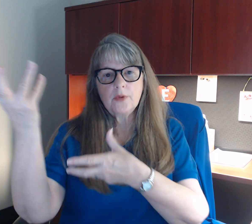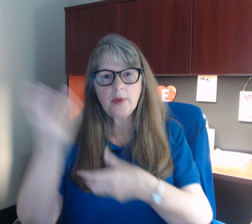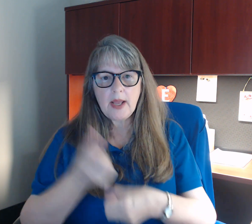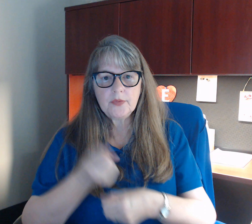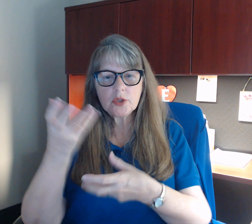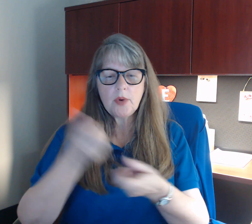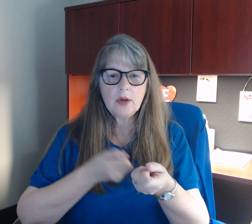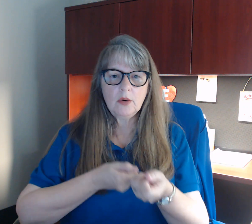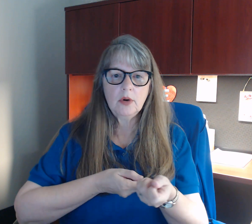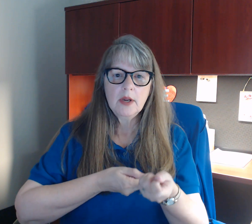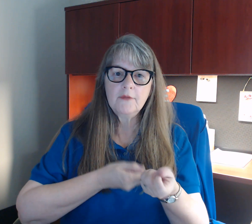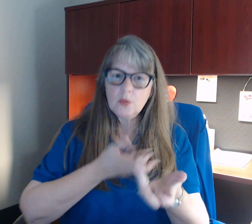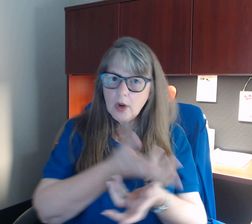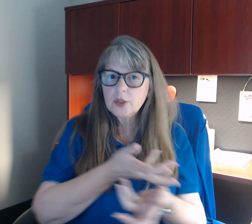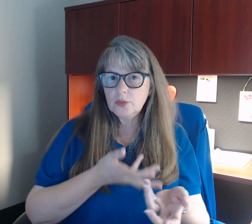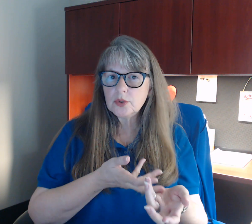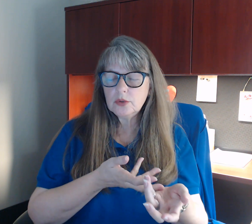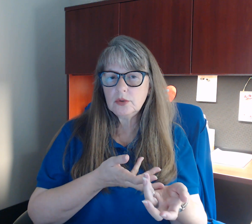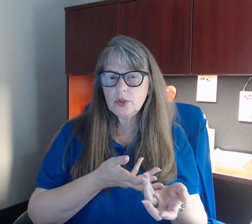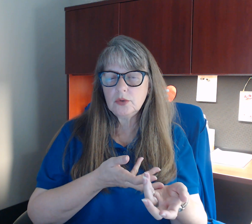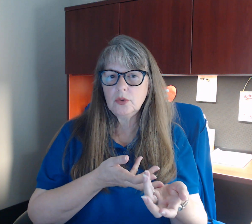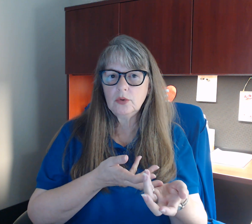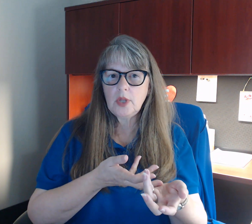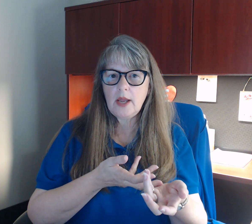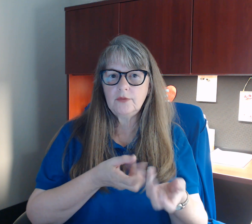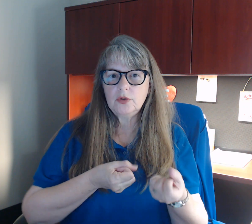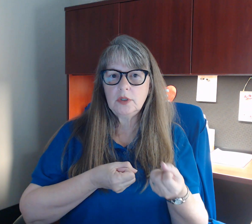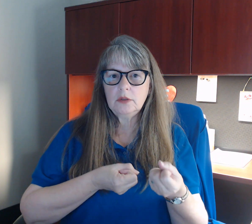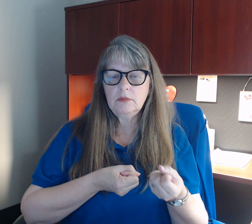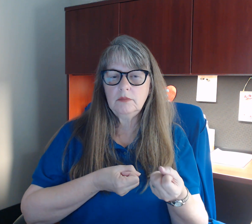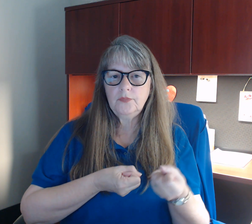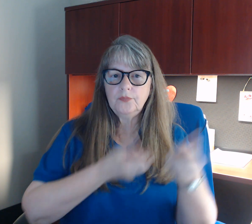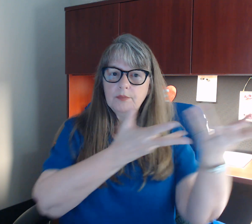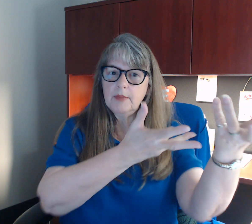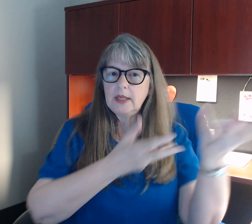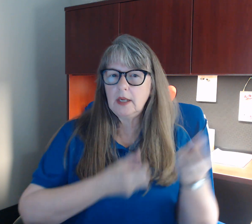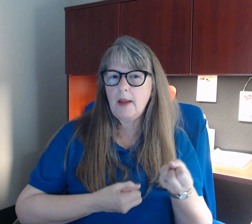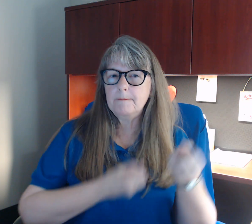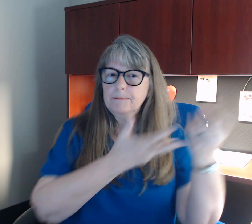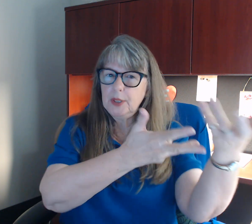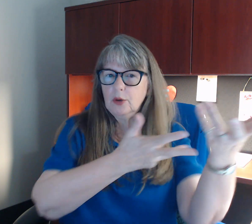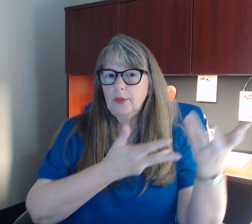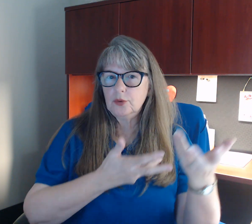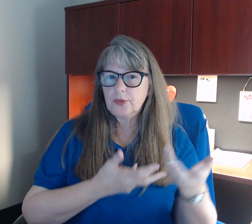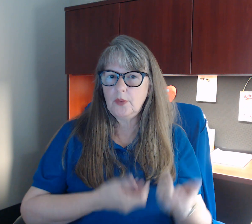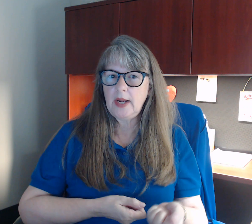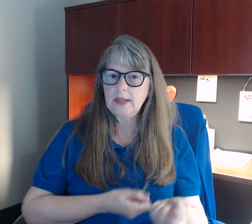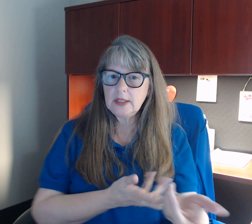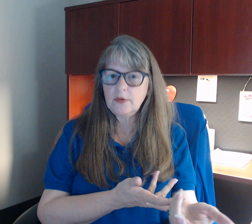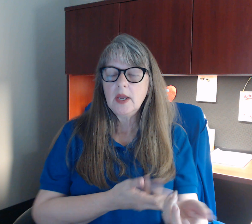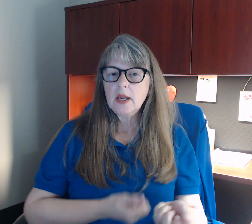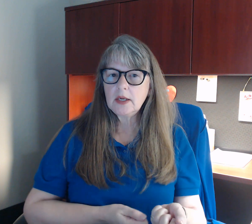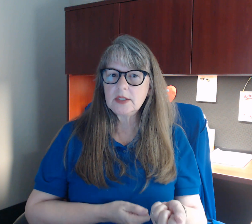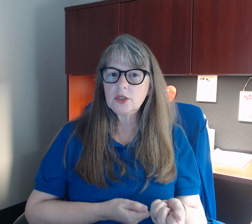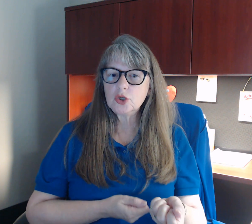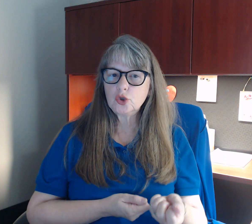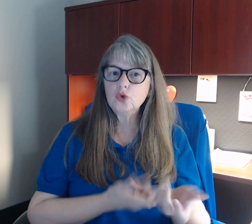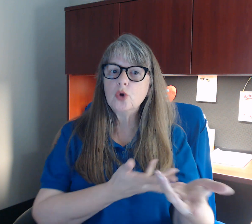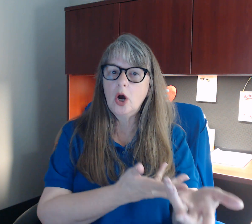it out this way, or if you want to do it to your left, you could make it bigger that you're throwing out instead of, because this is to